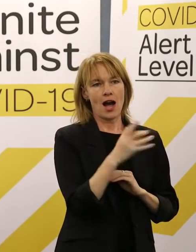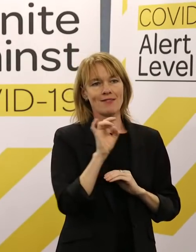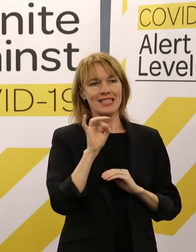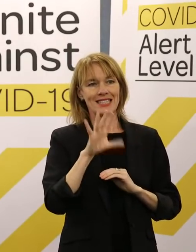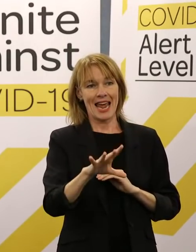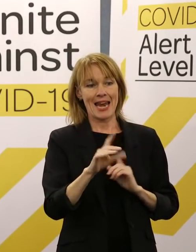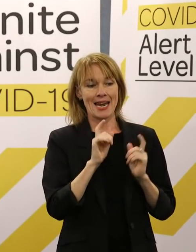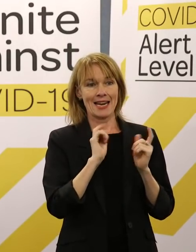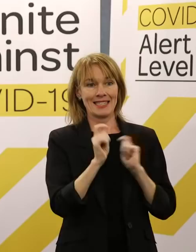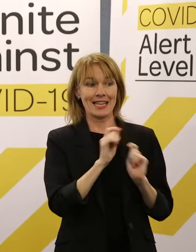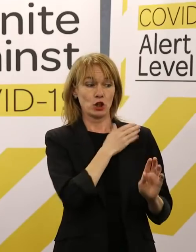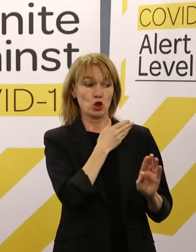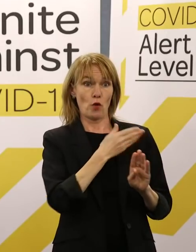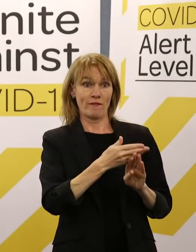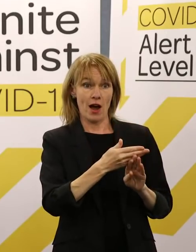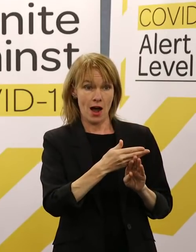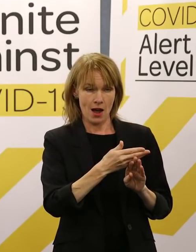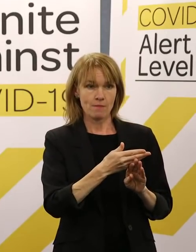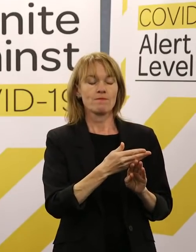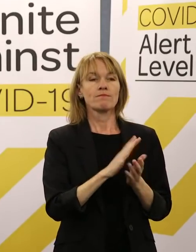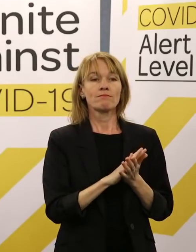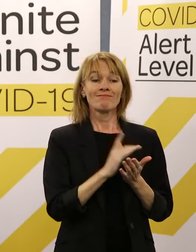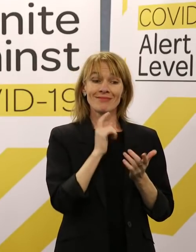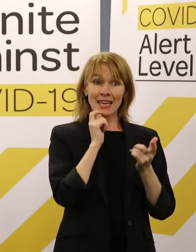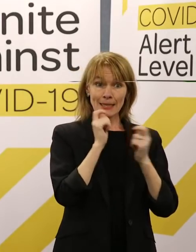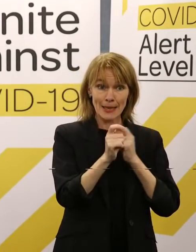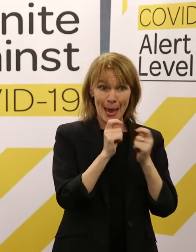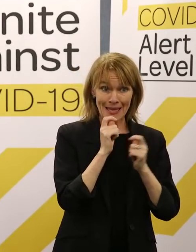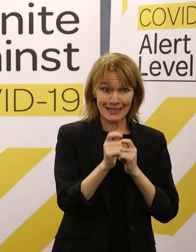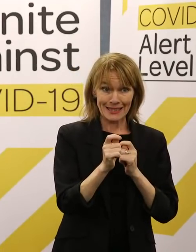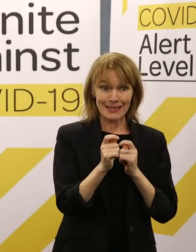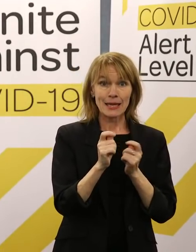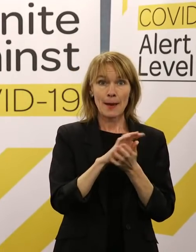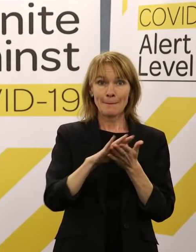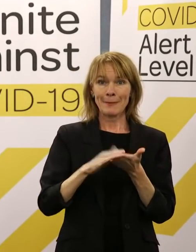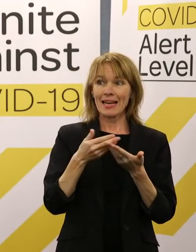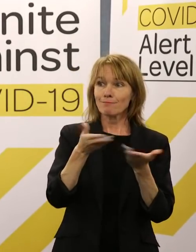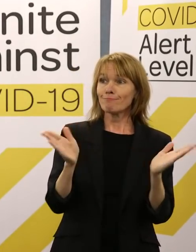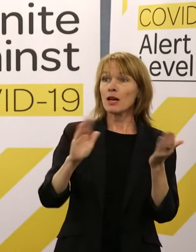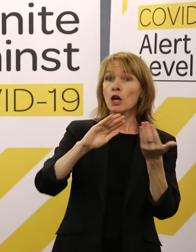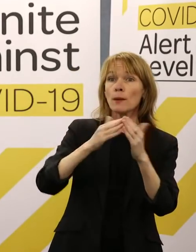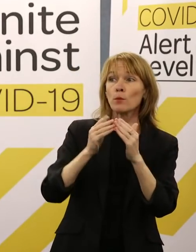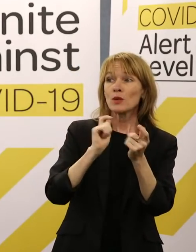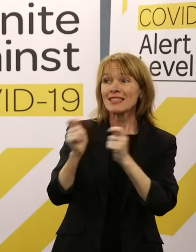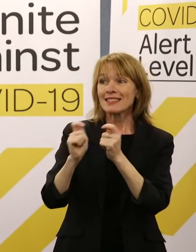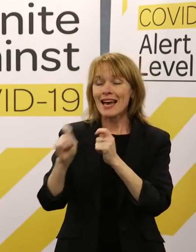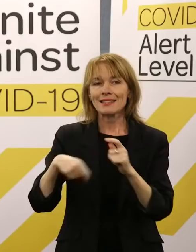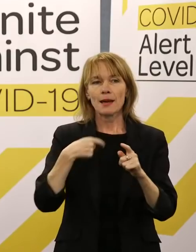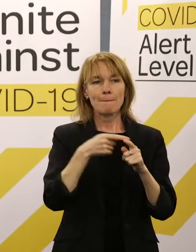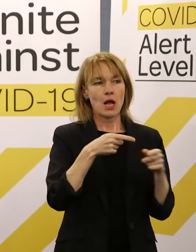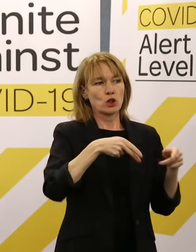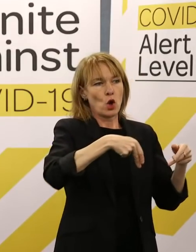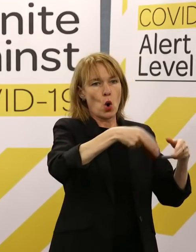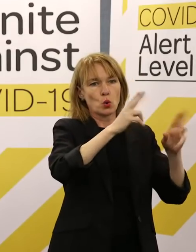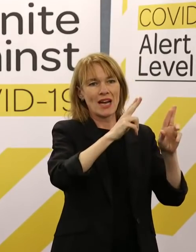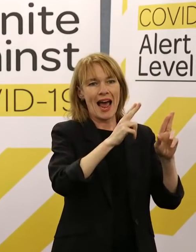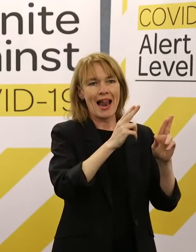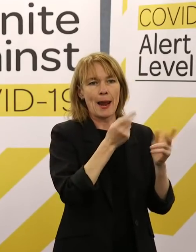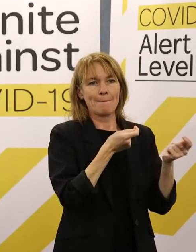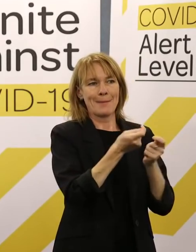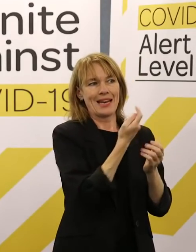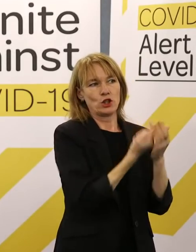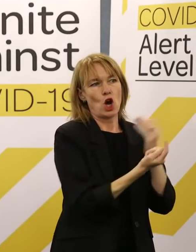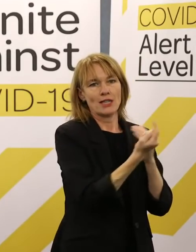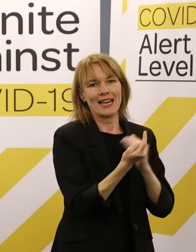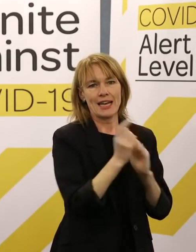395,510. That testing includes our testing both at managed isolation facilities and our community-based testing.